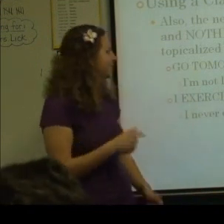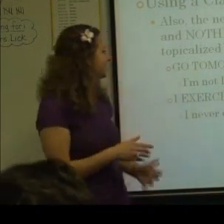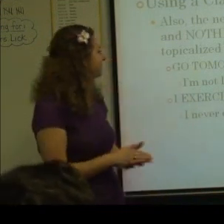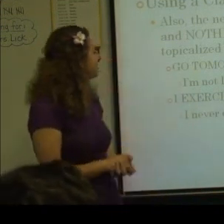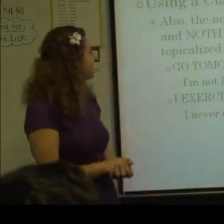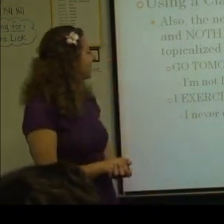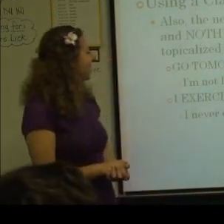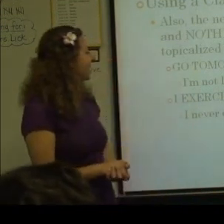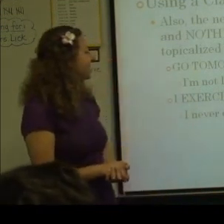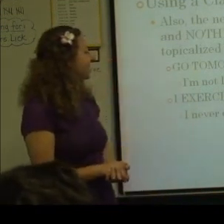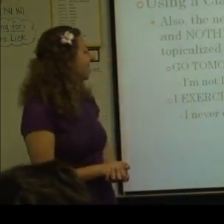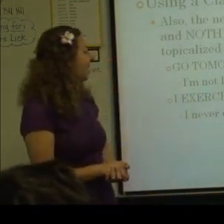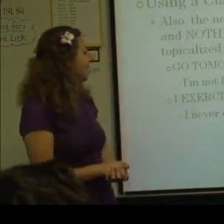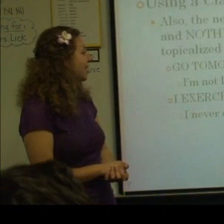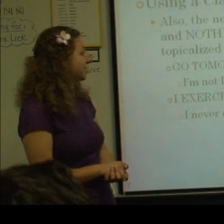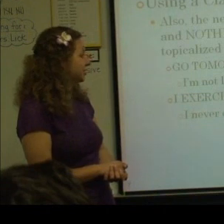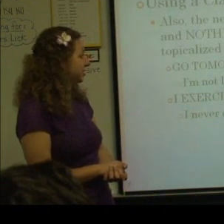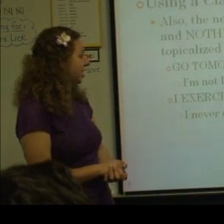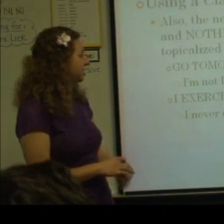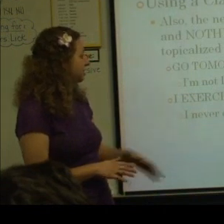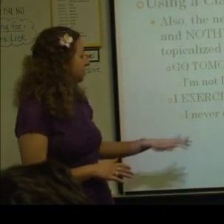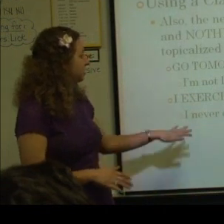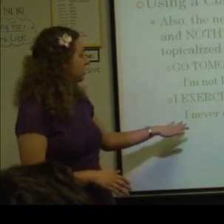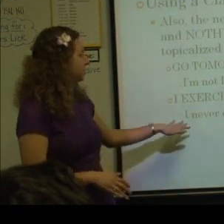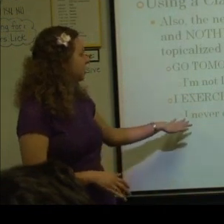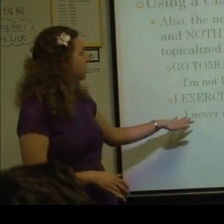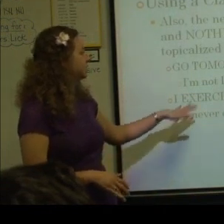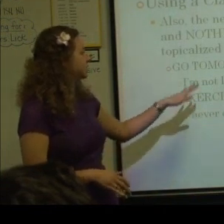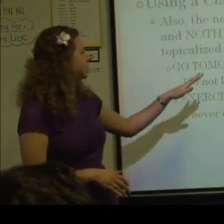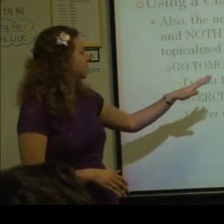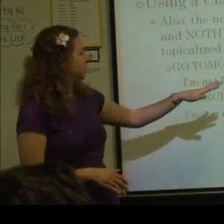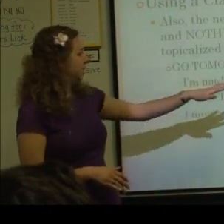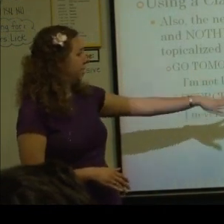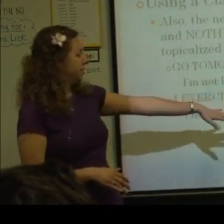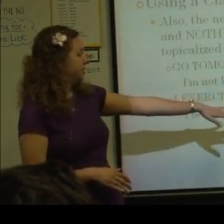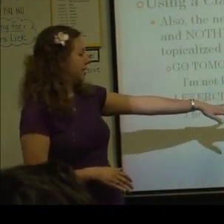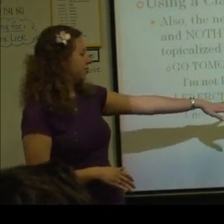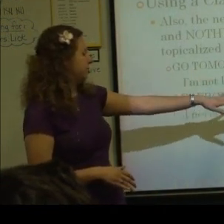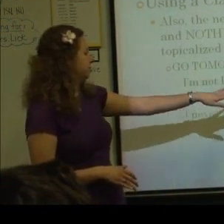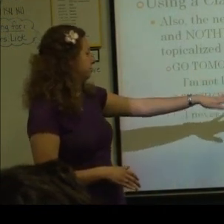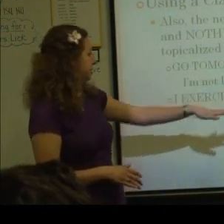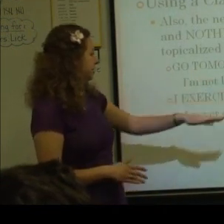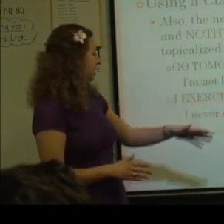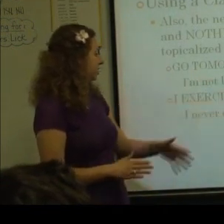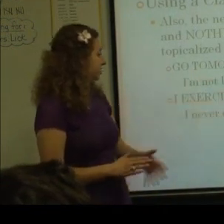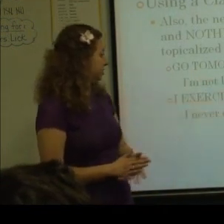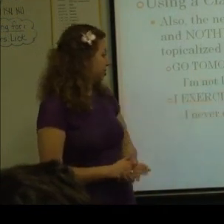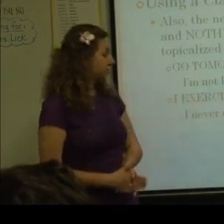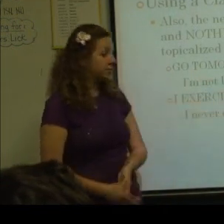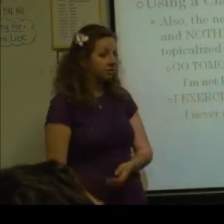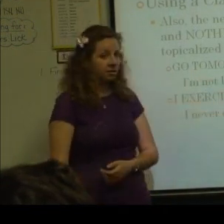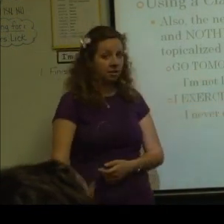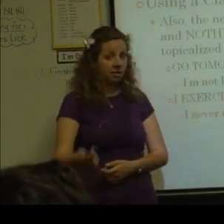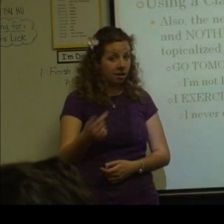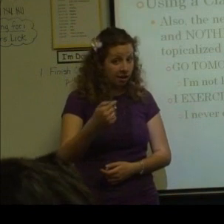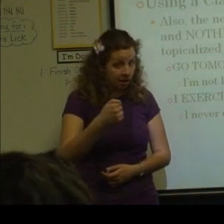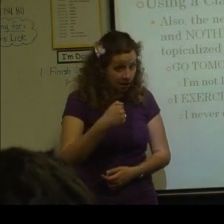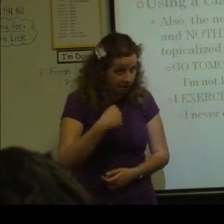good. Okay, and then I exercise, being topicalized, and then never being negated. So,